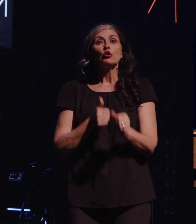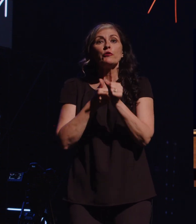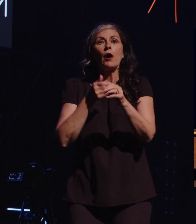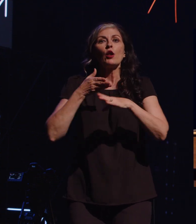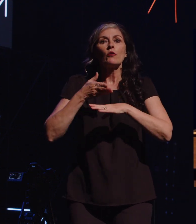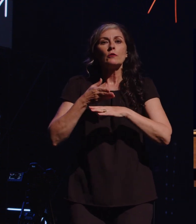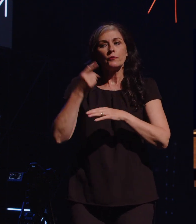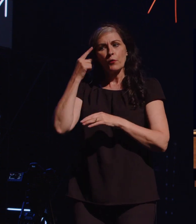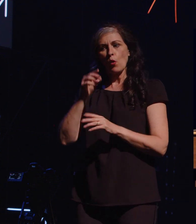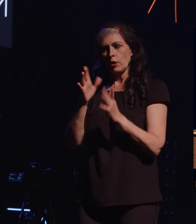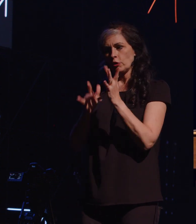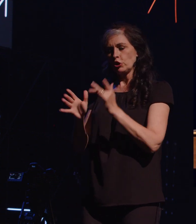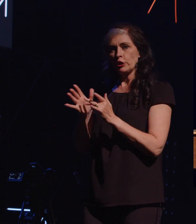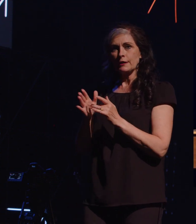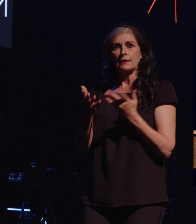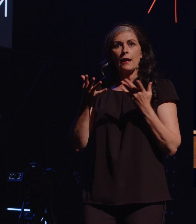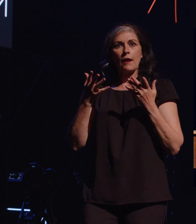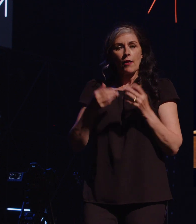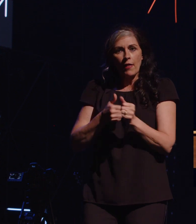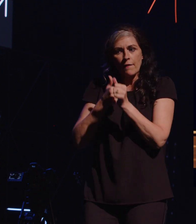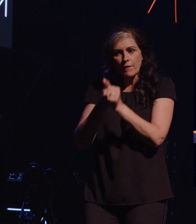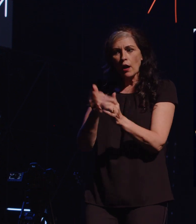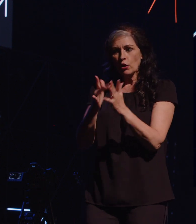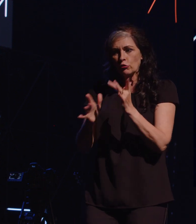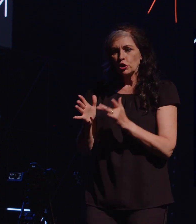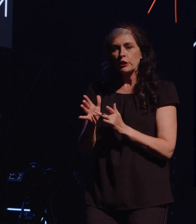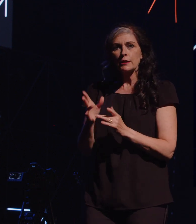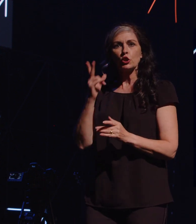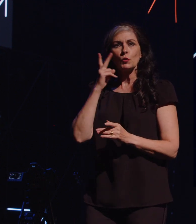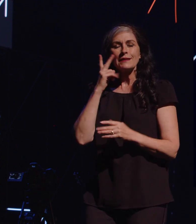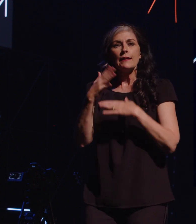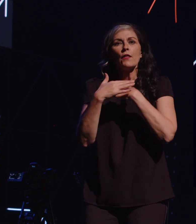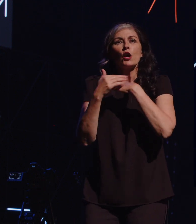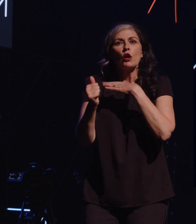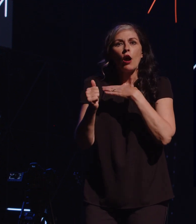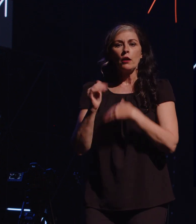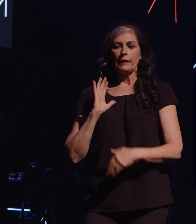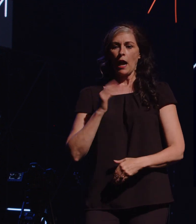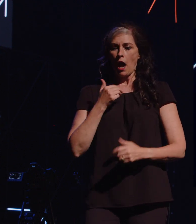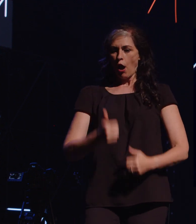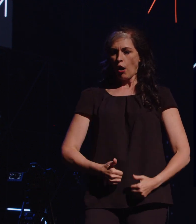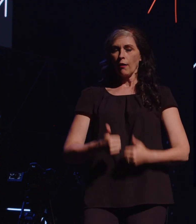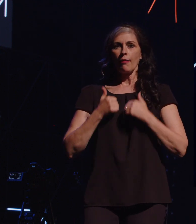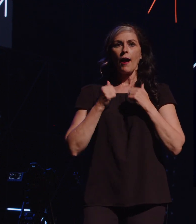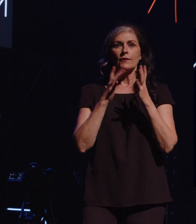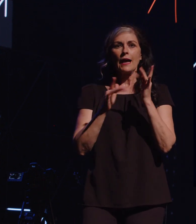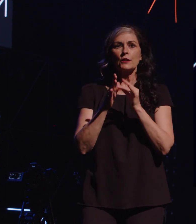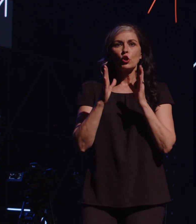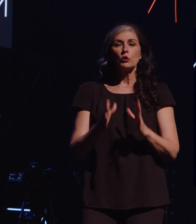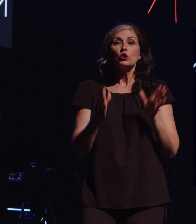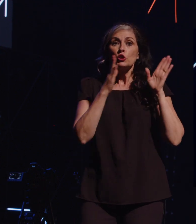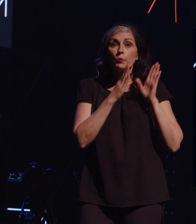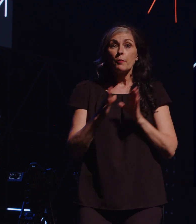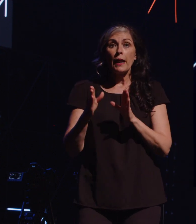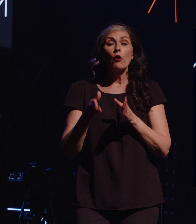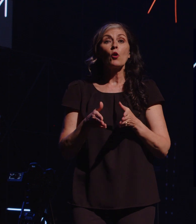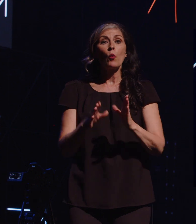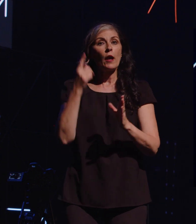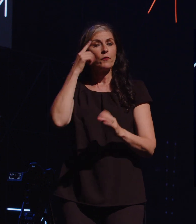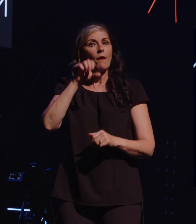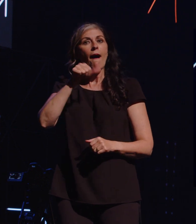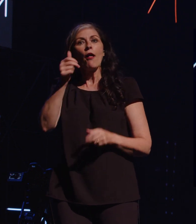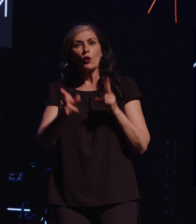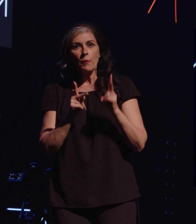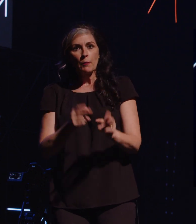after Jesus. And once they started following Jesus, you would see the calling on our lives as Christians is to prepare the way for